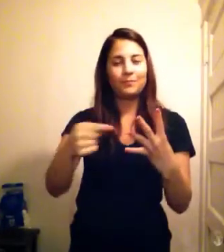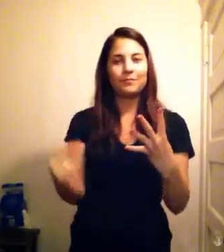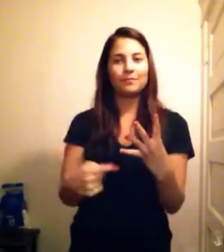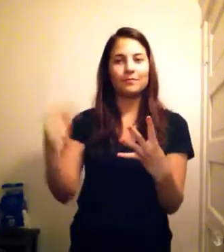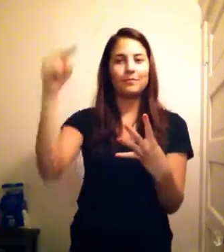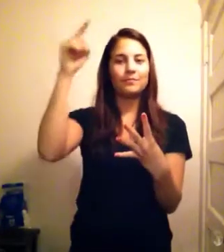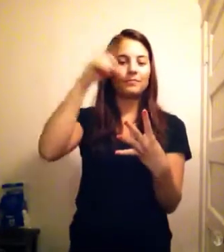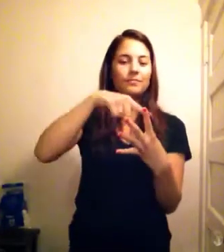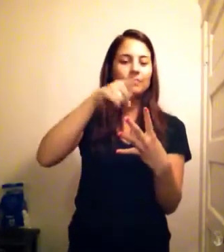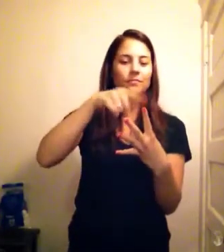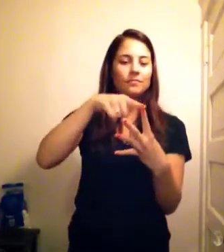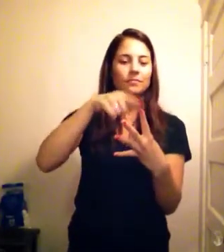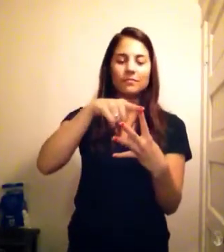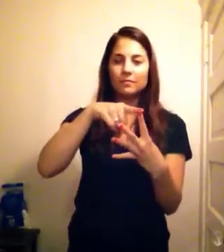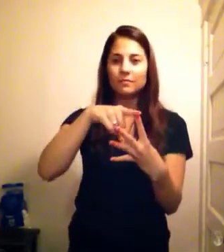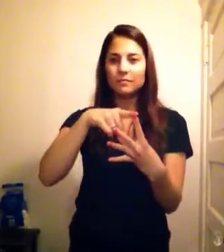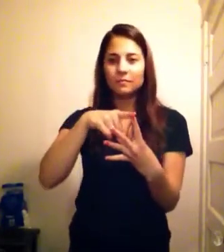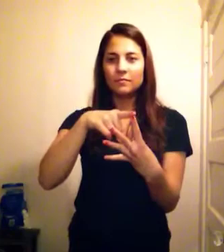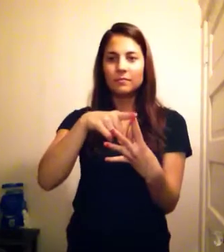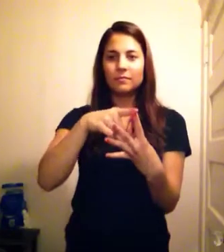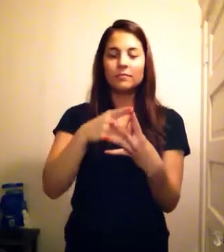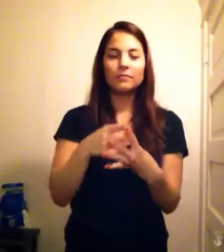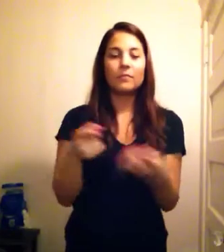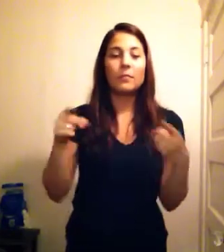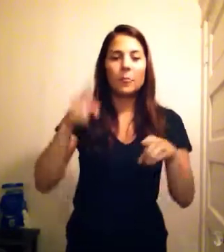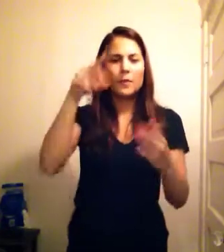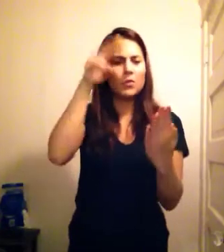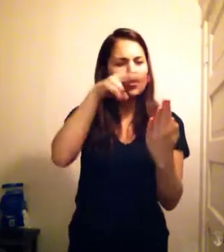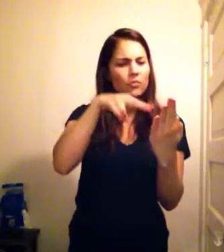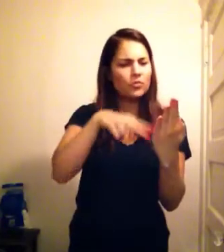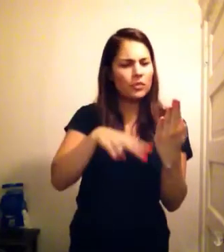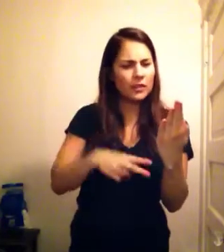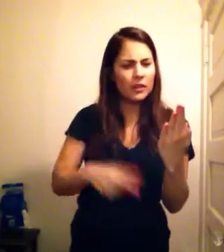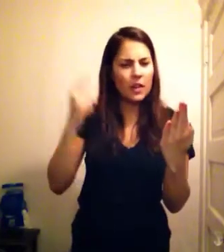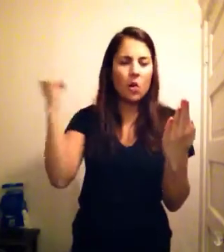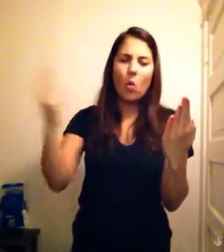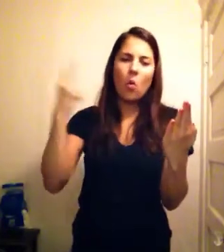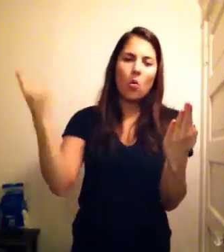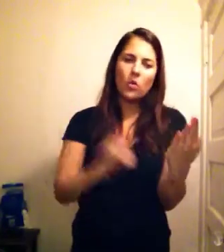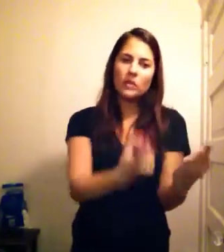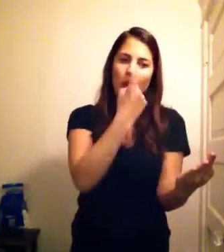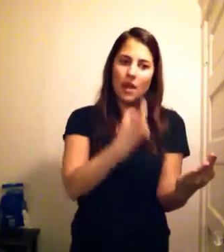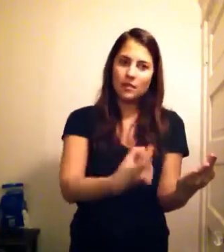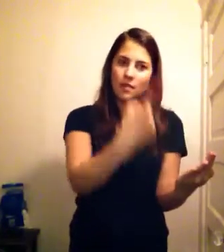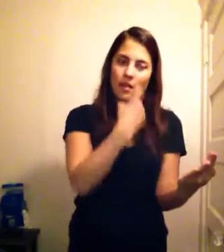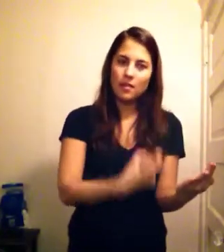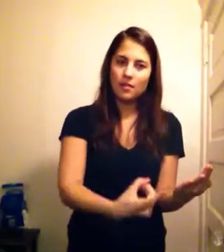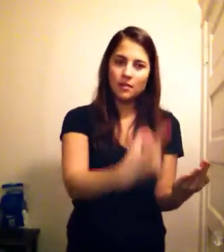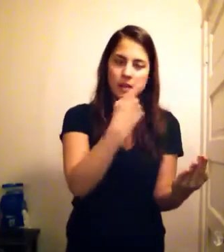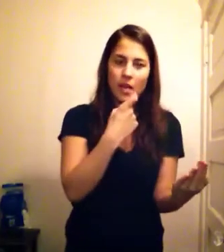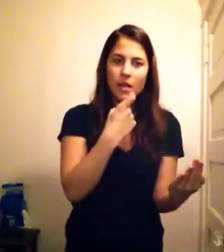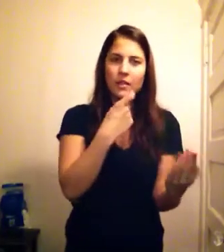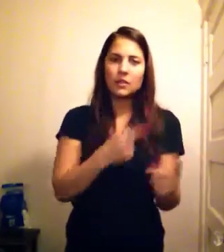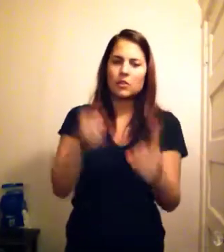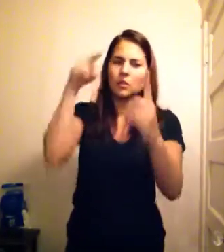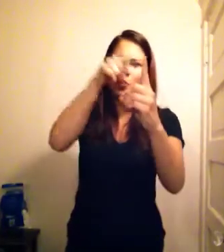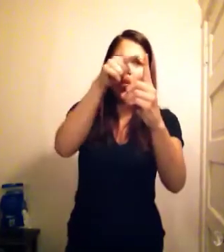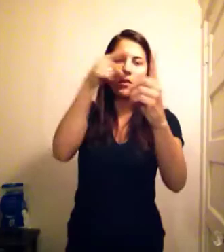you're reading a piece, no matter the length, you should always be asking yourself, what is the point? What